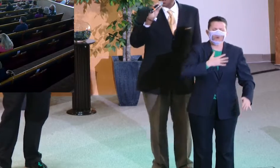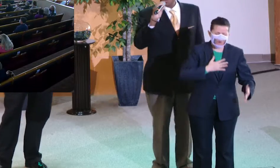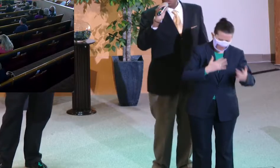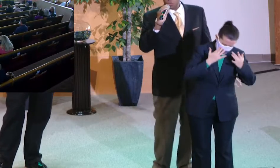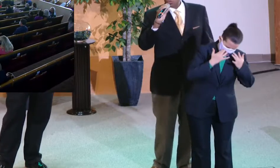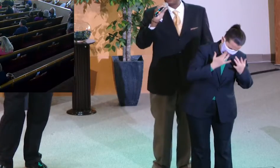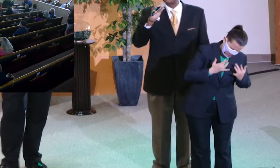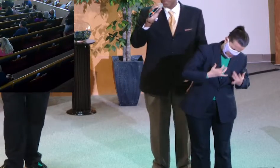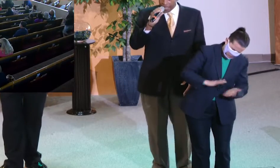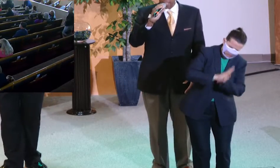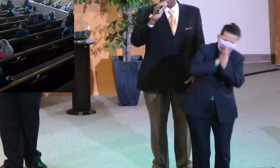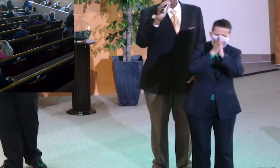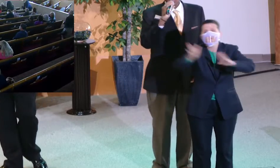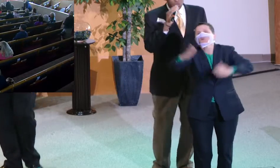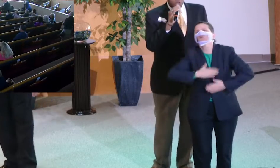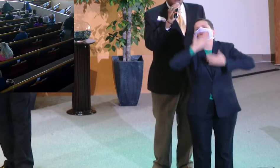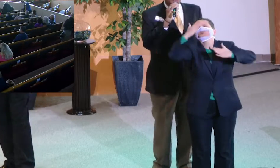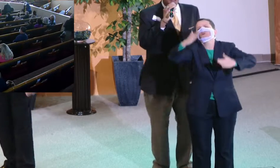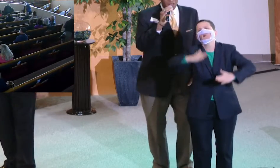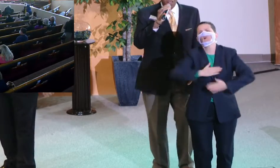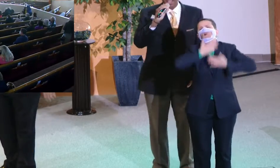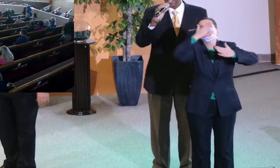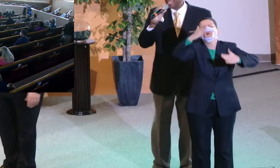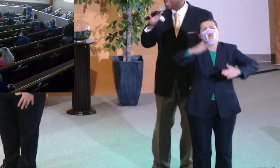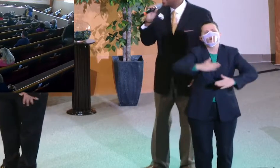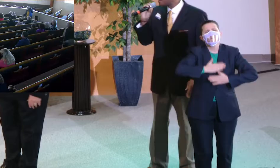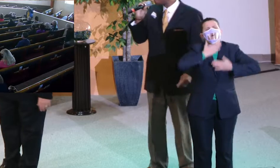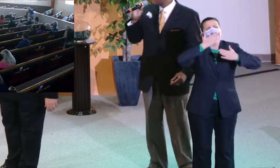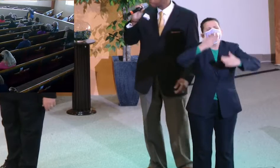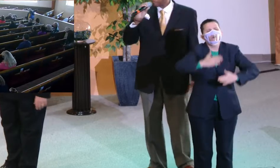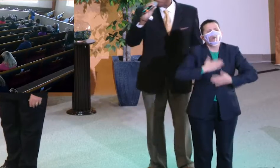sorrow into joy.